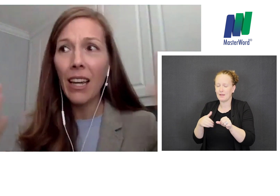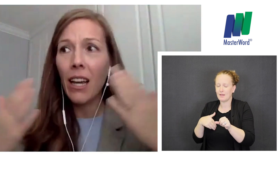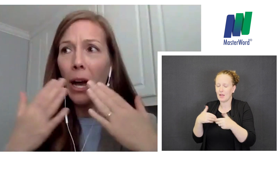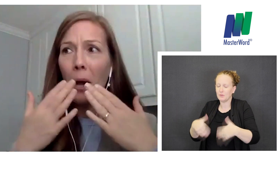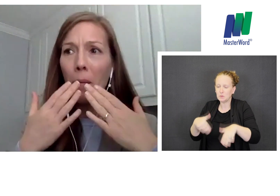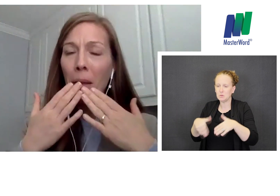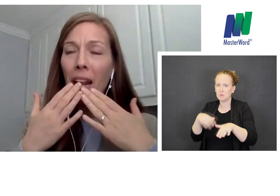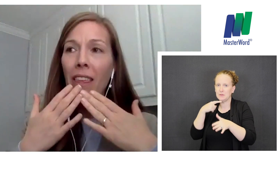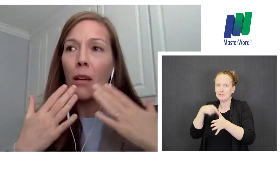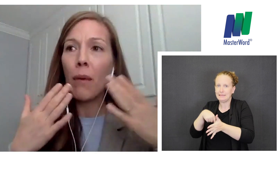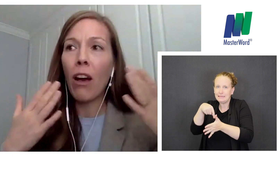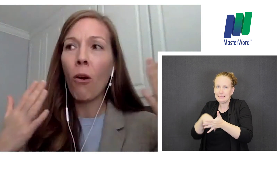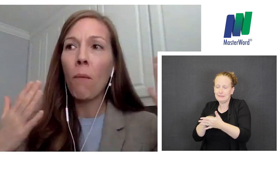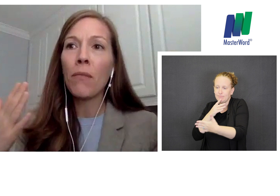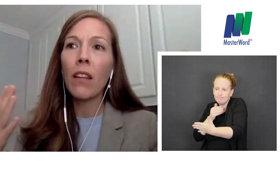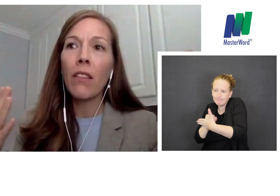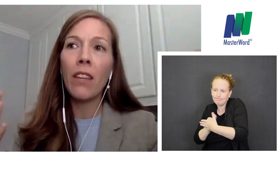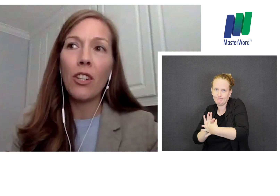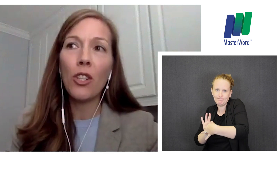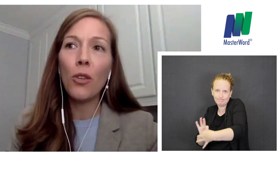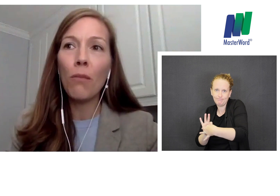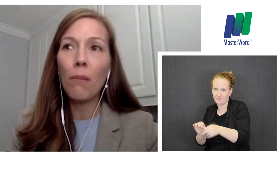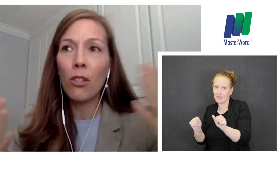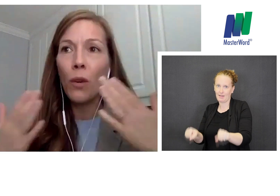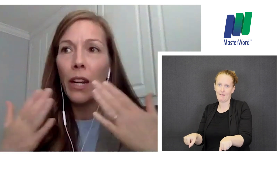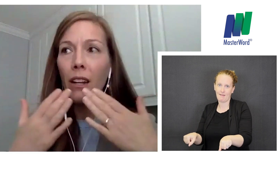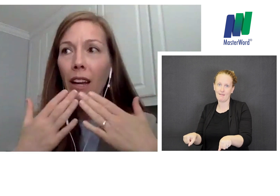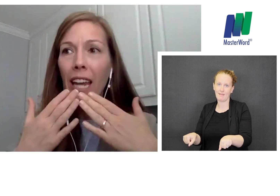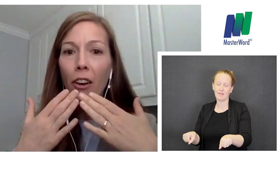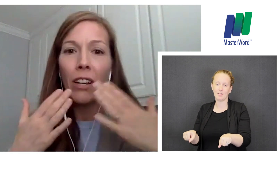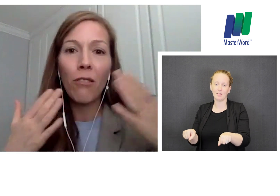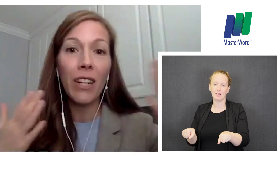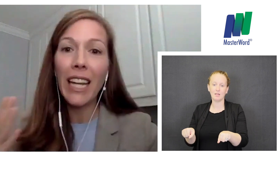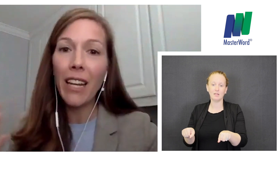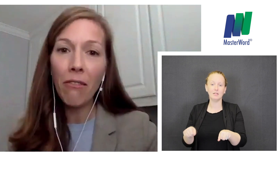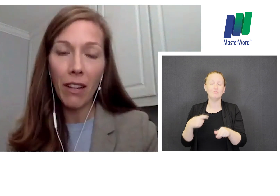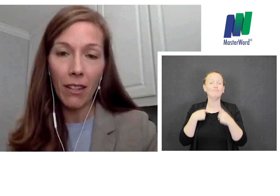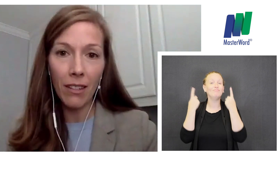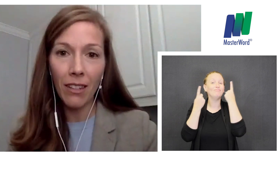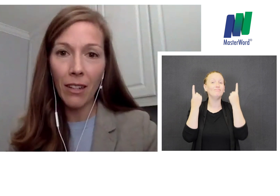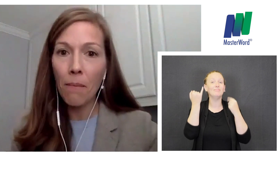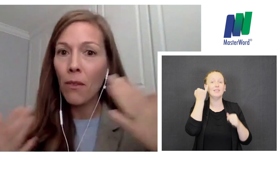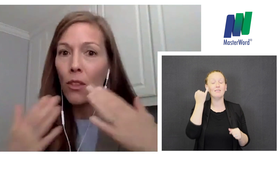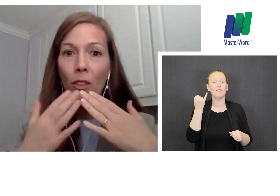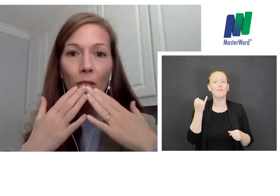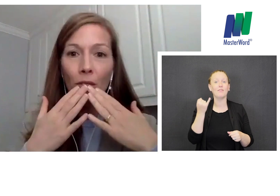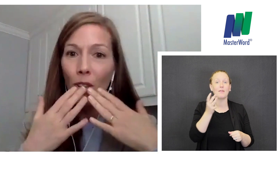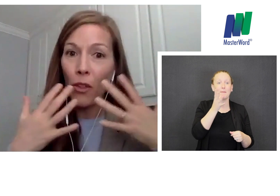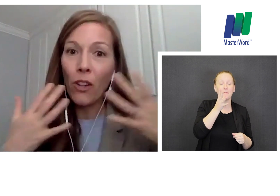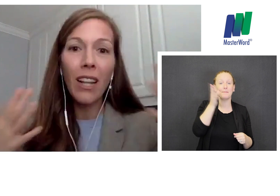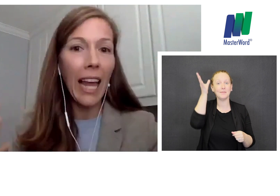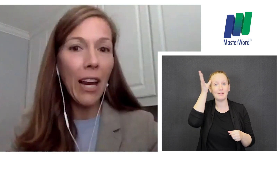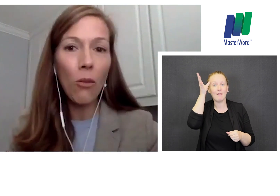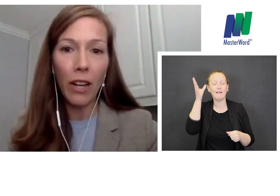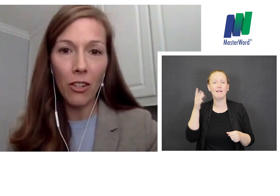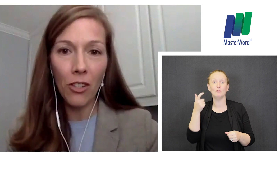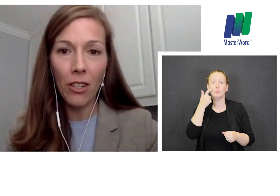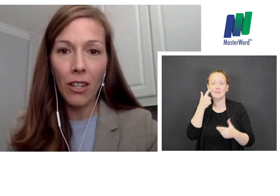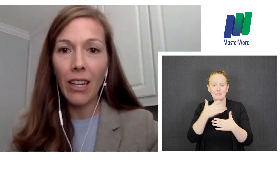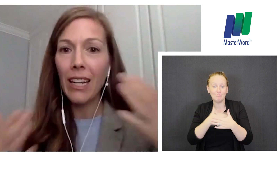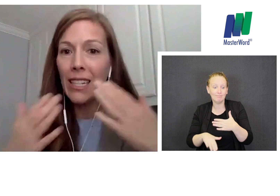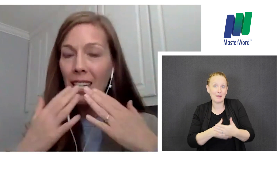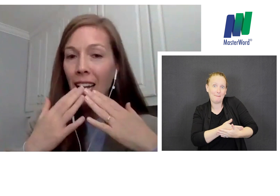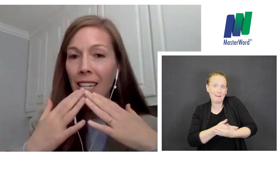intimacy. I mean, I think about the attunement between a caregiver and an infant. You know, there's a